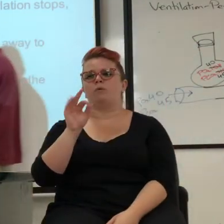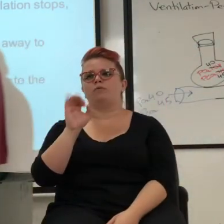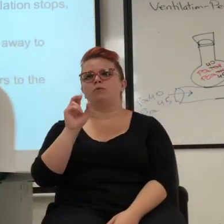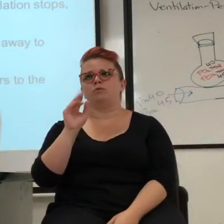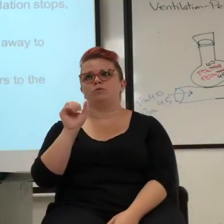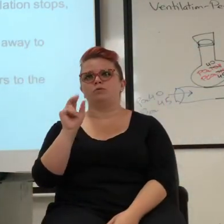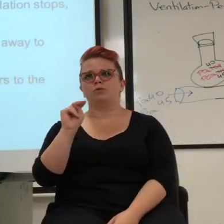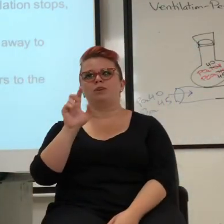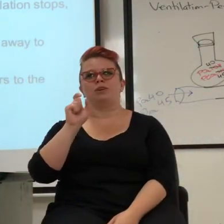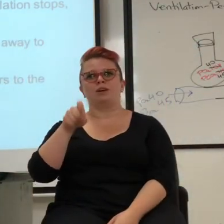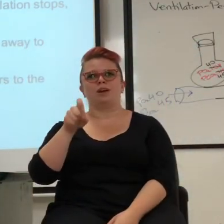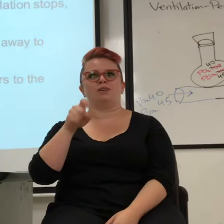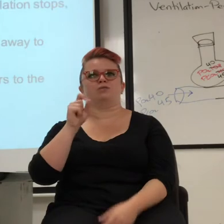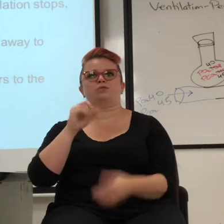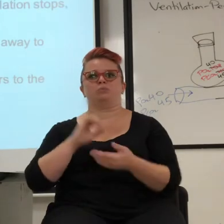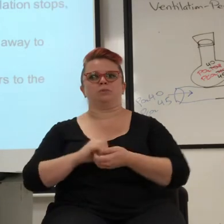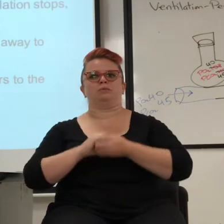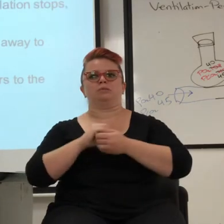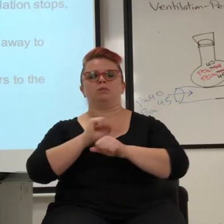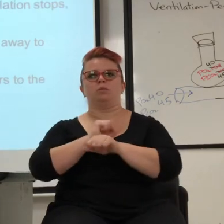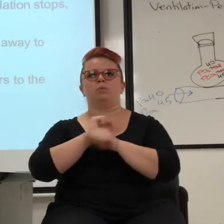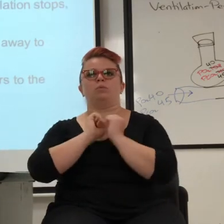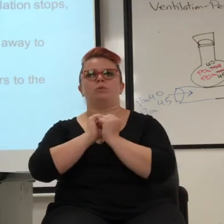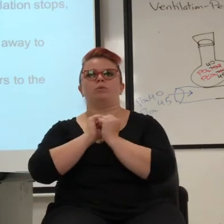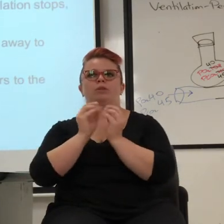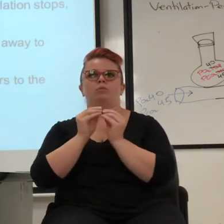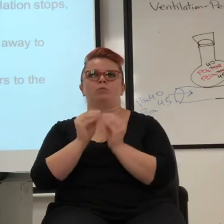coupled even more.